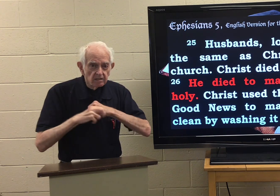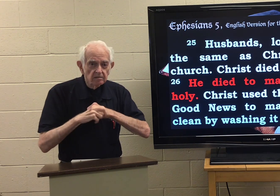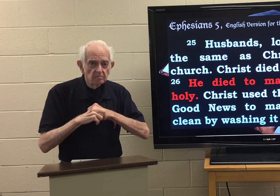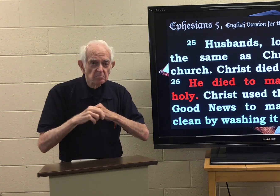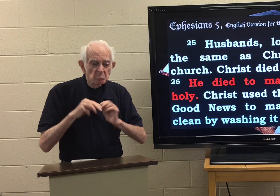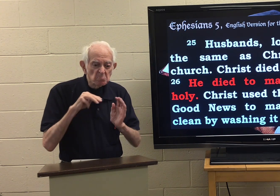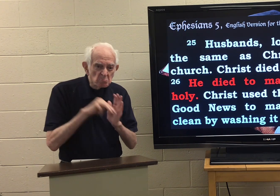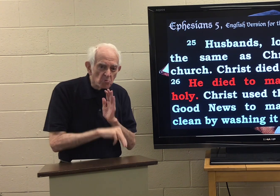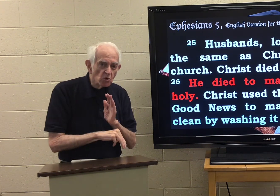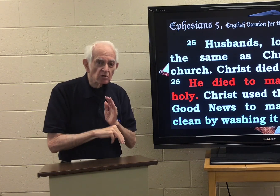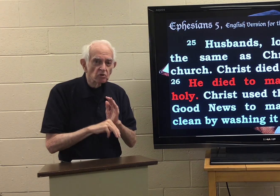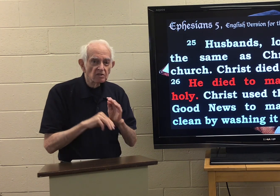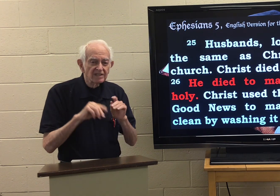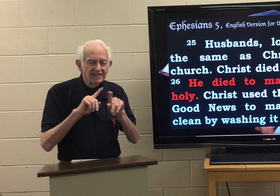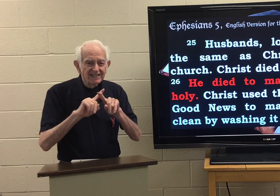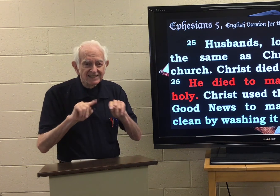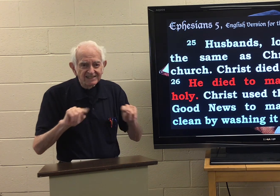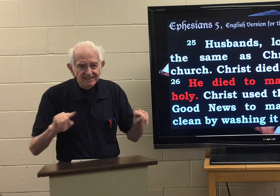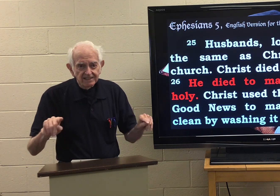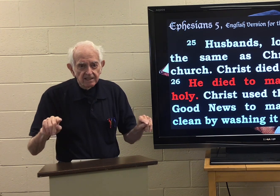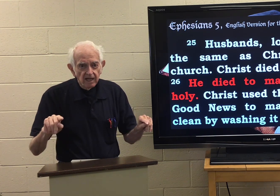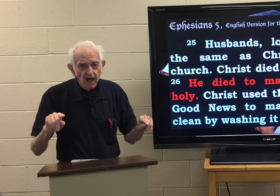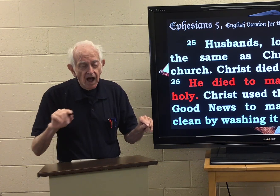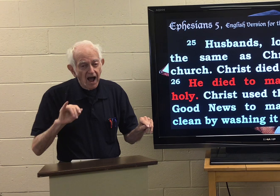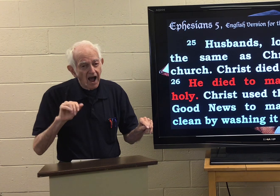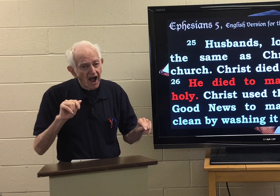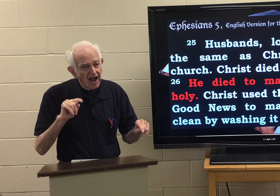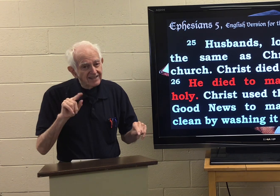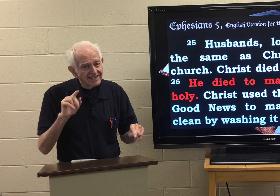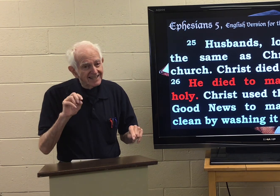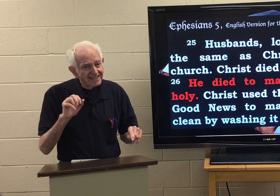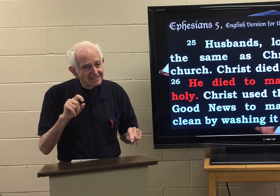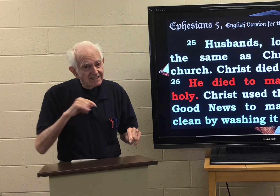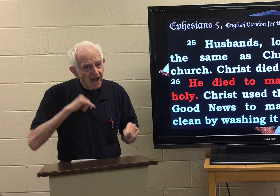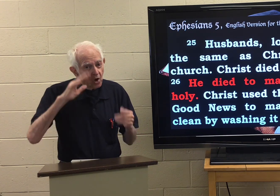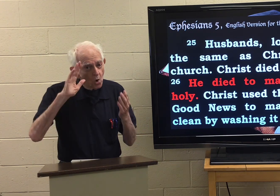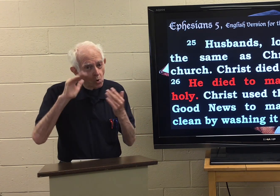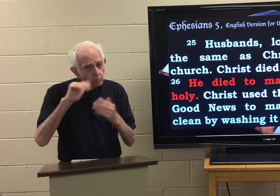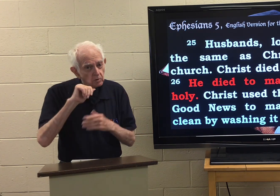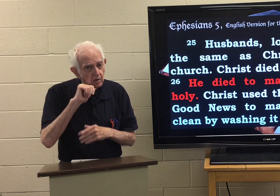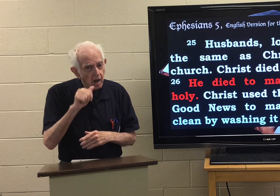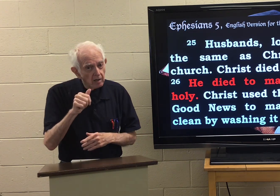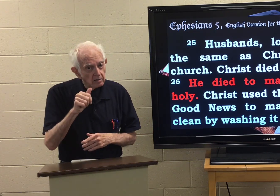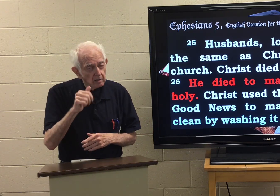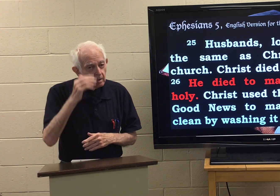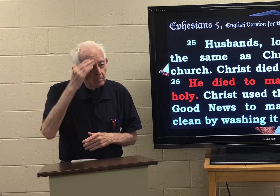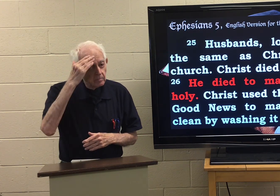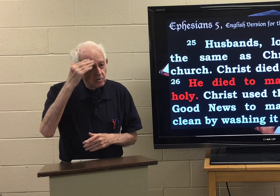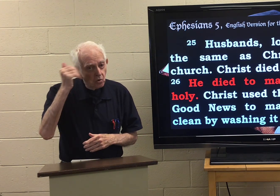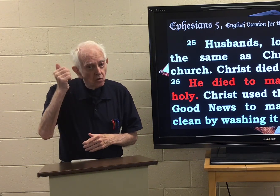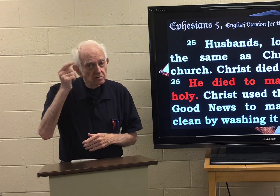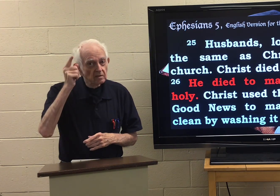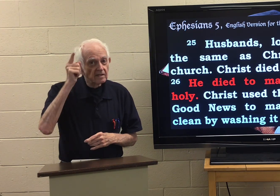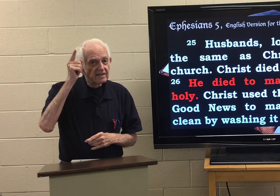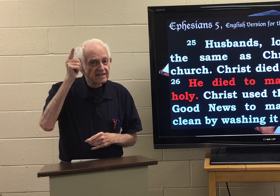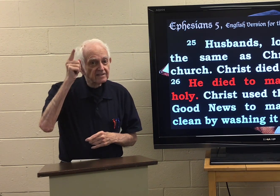steal, murder, and different things. At least I hope not. Because